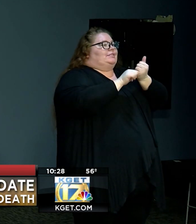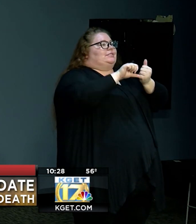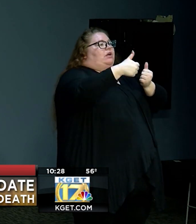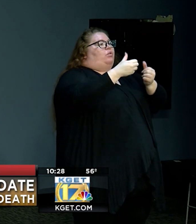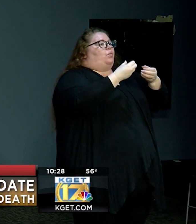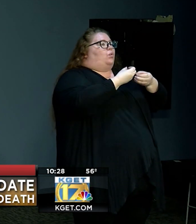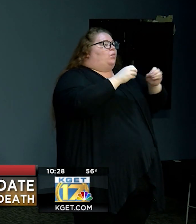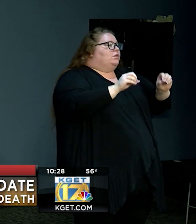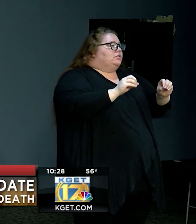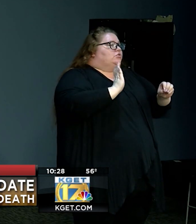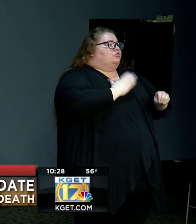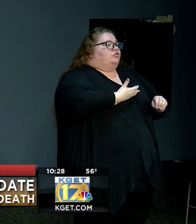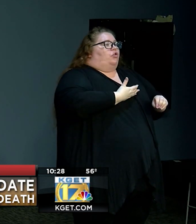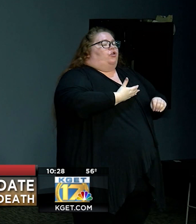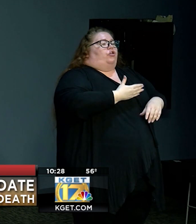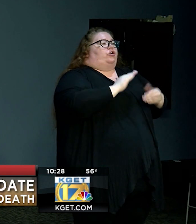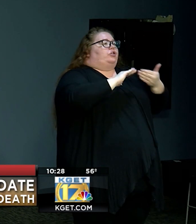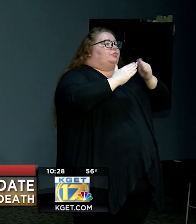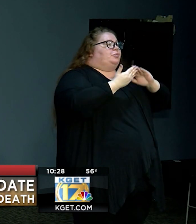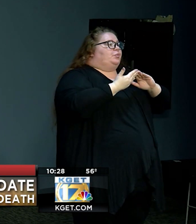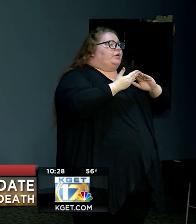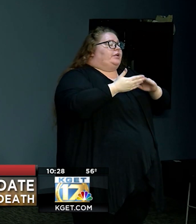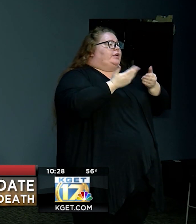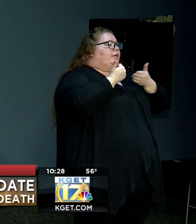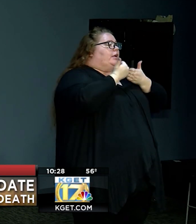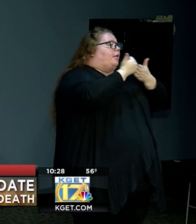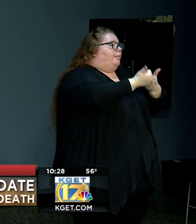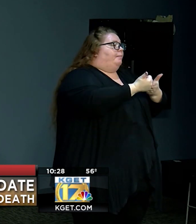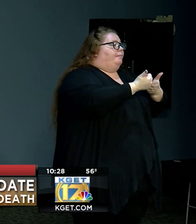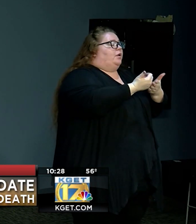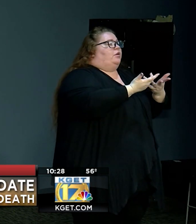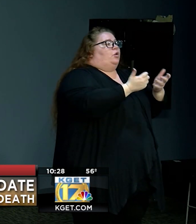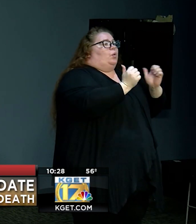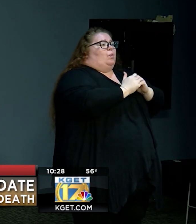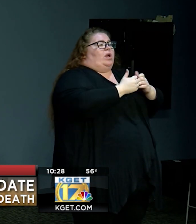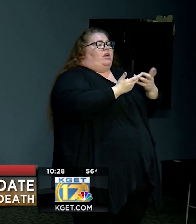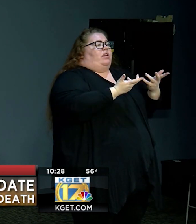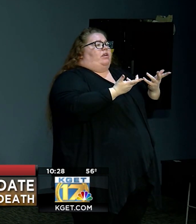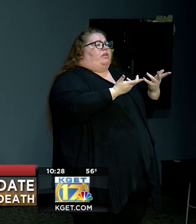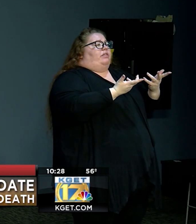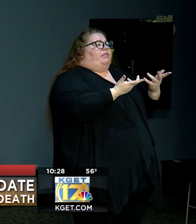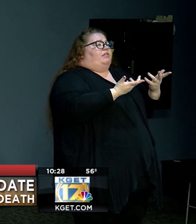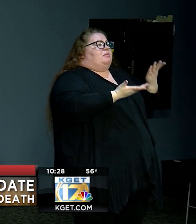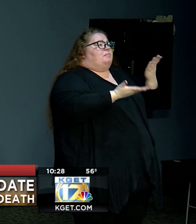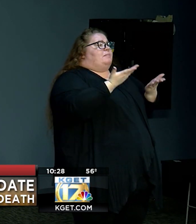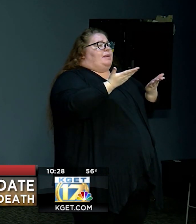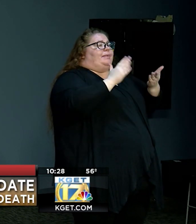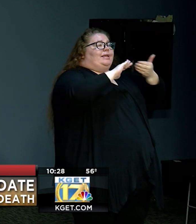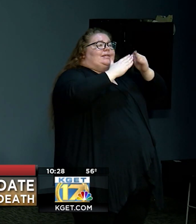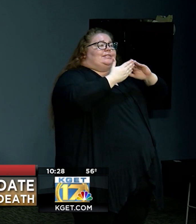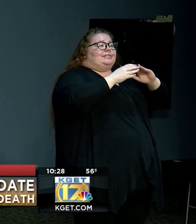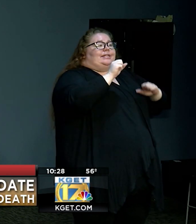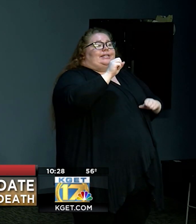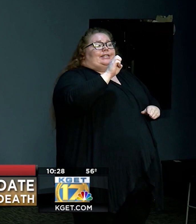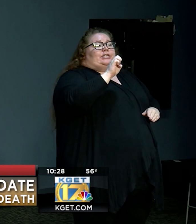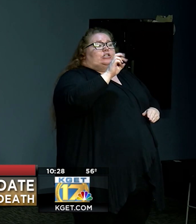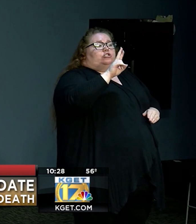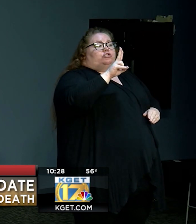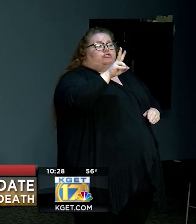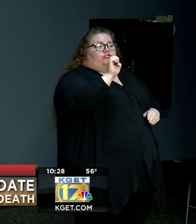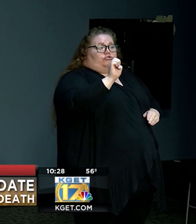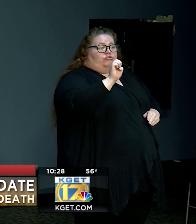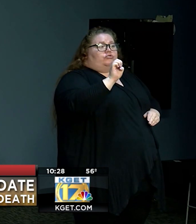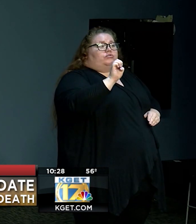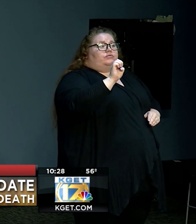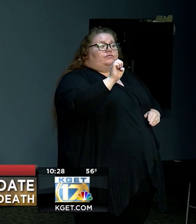with help, whether that's helping provide extra space to groups like CityServe, where they're getting